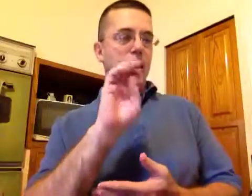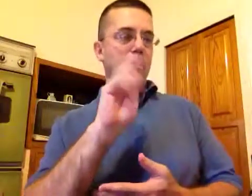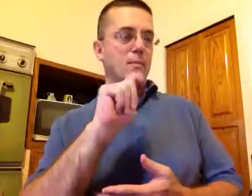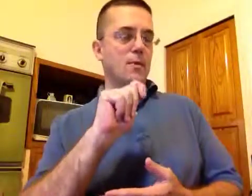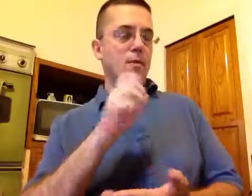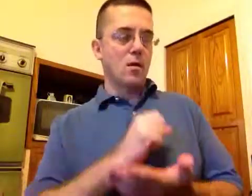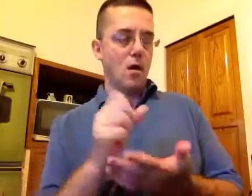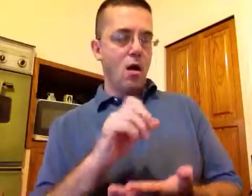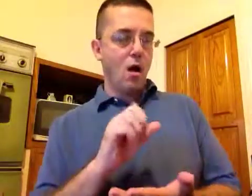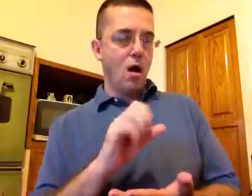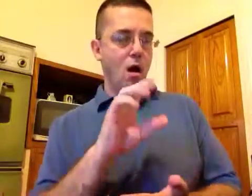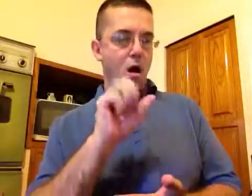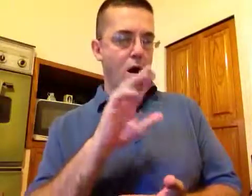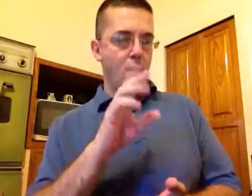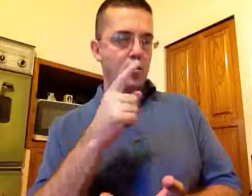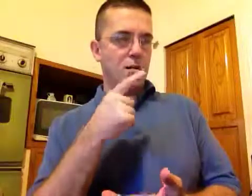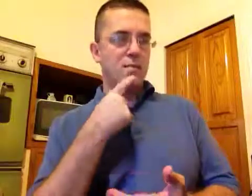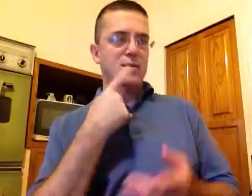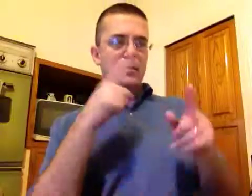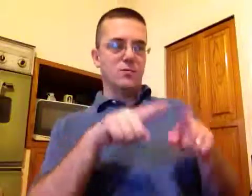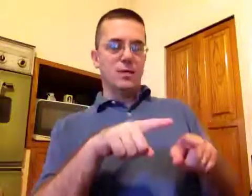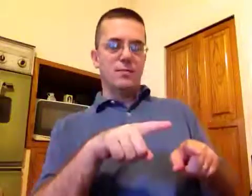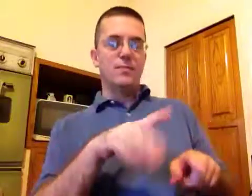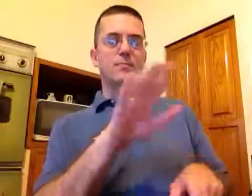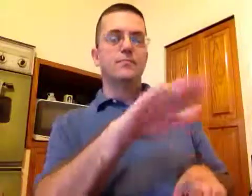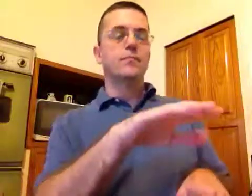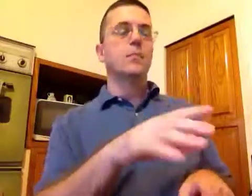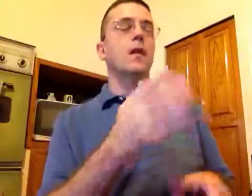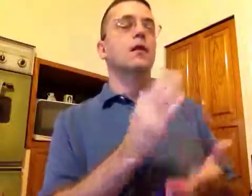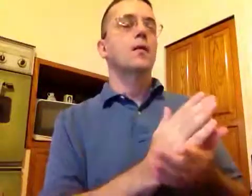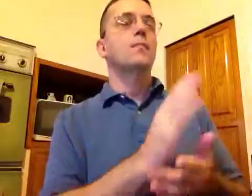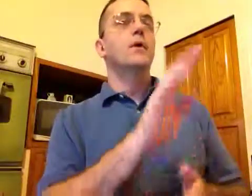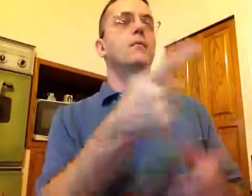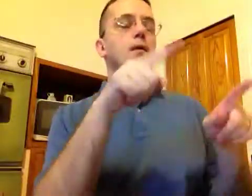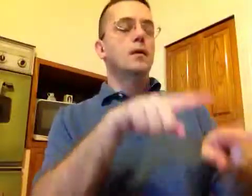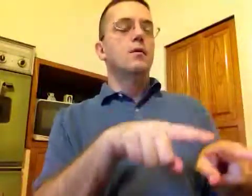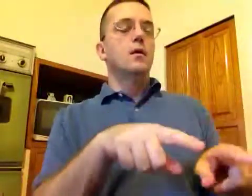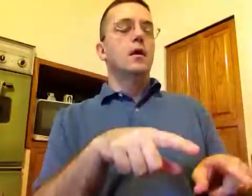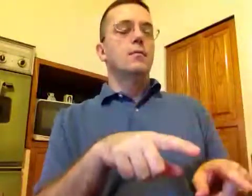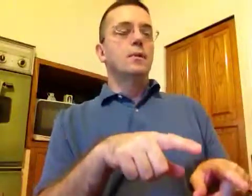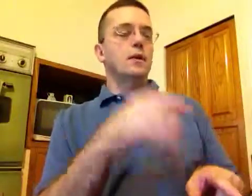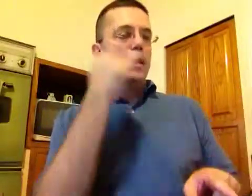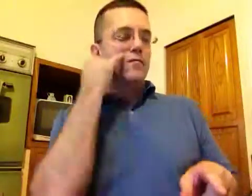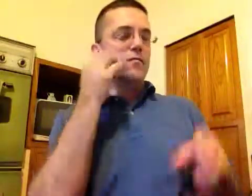you had lost your job right after you took that $200,000 cash advance, you'd have been a client of mine